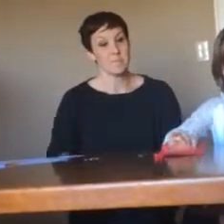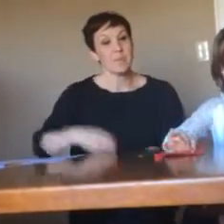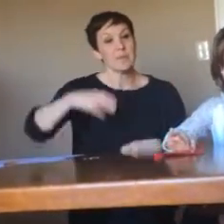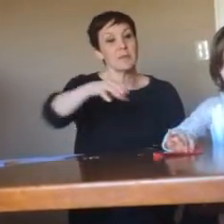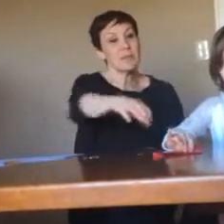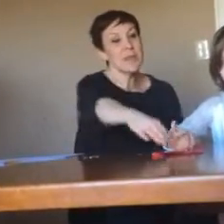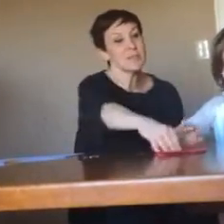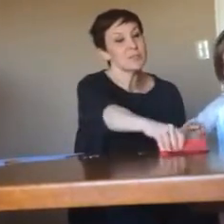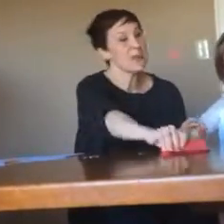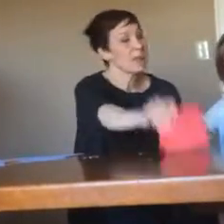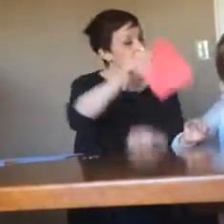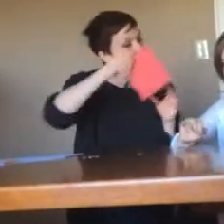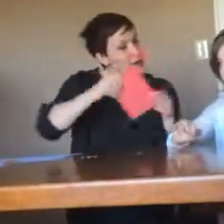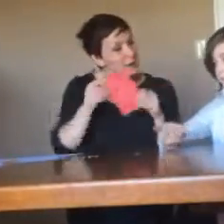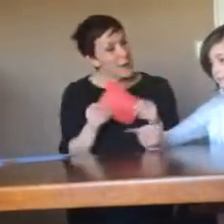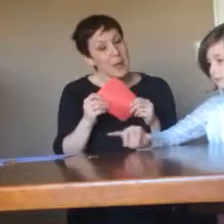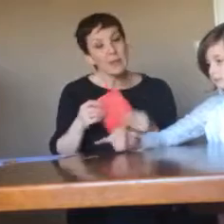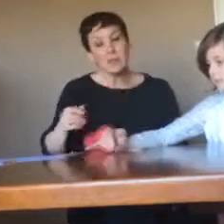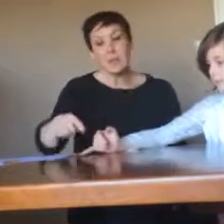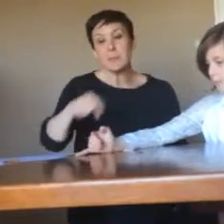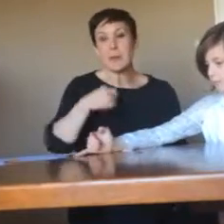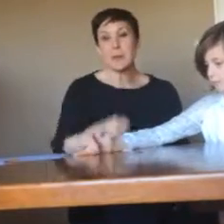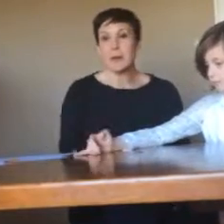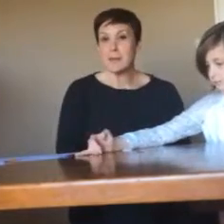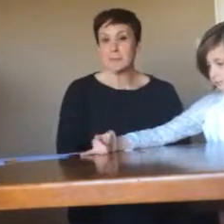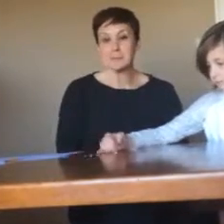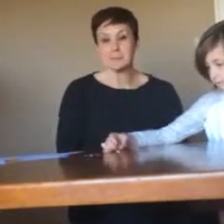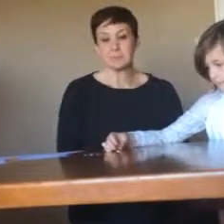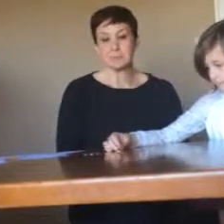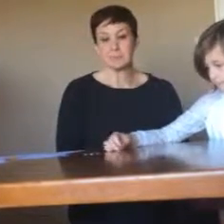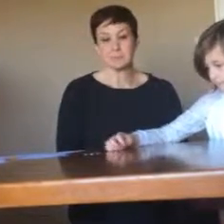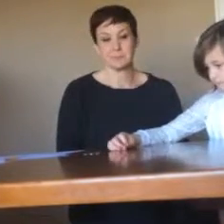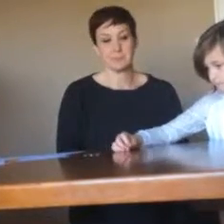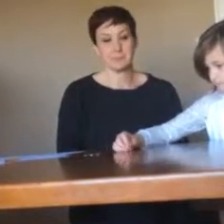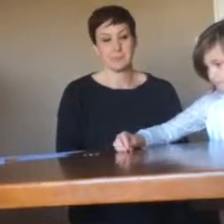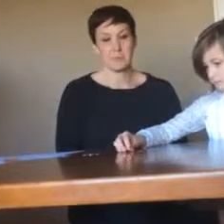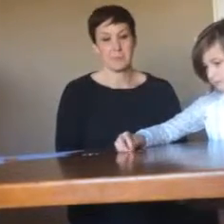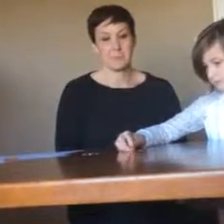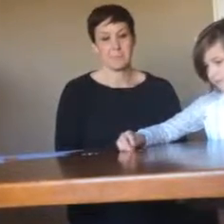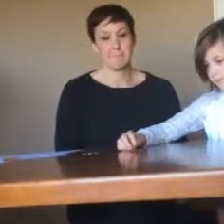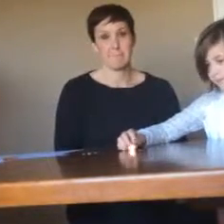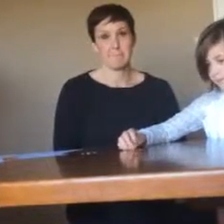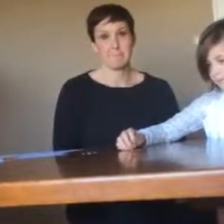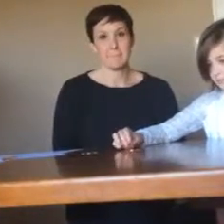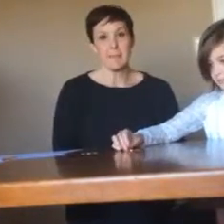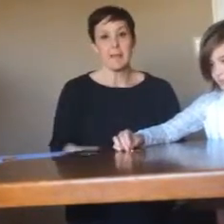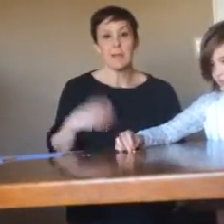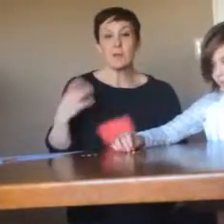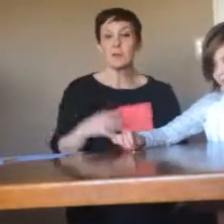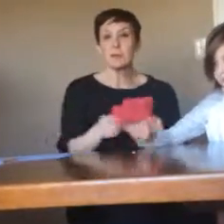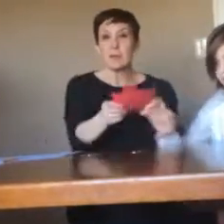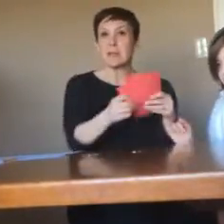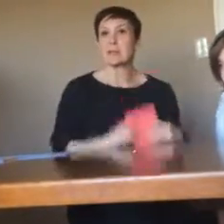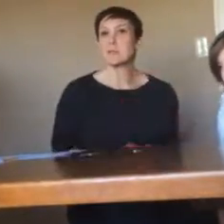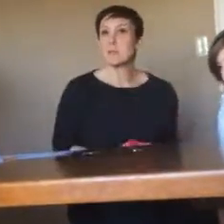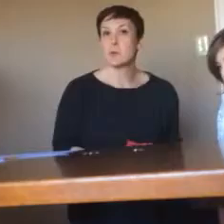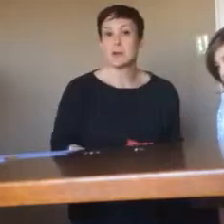You matched red. Great matching, penny on. And notice I cleared the board.